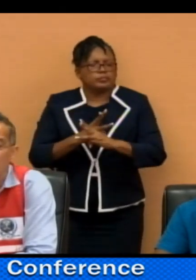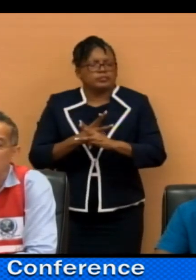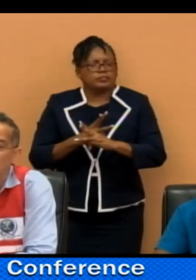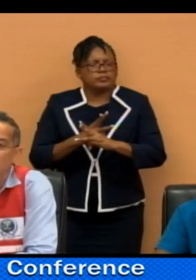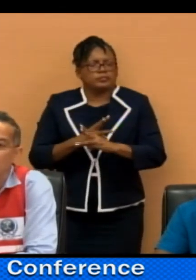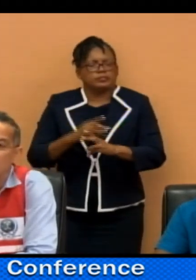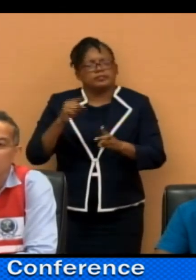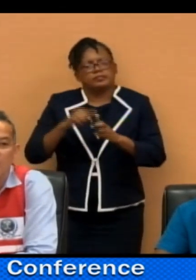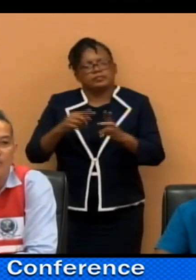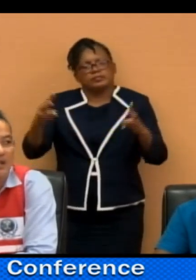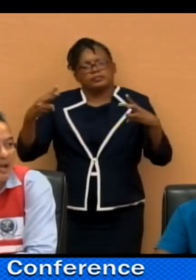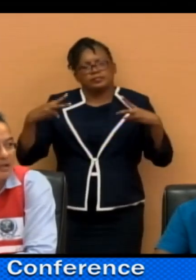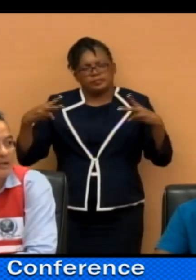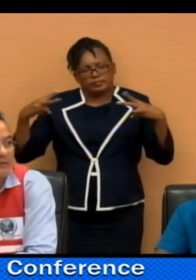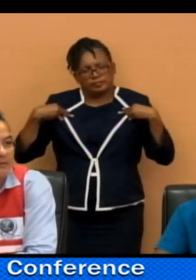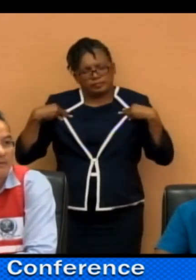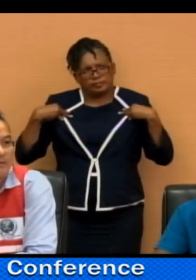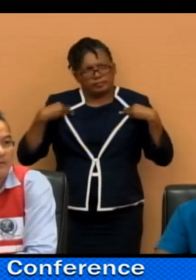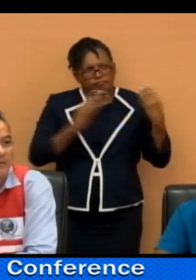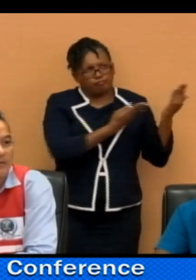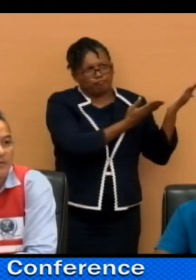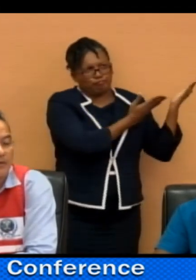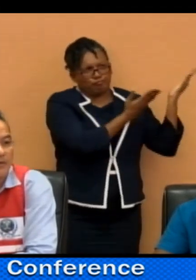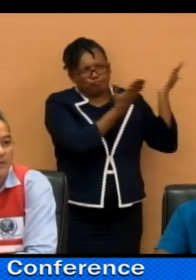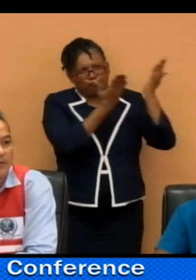to have an imported case of COVID-19.